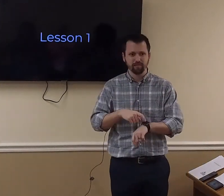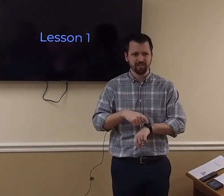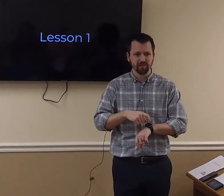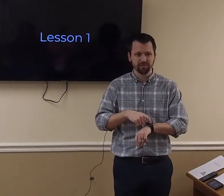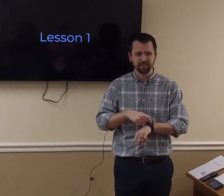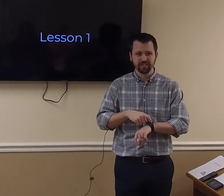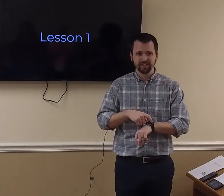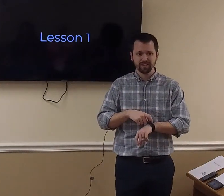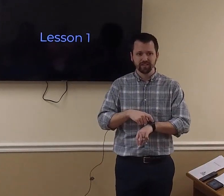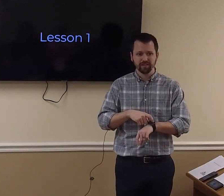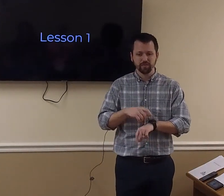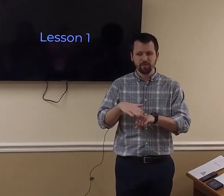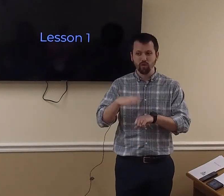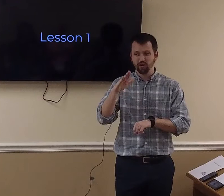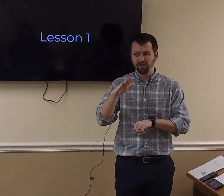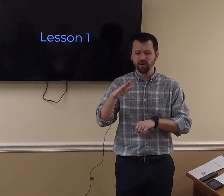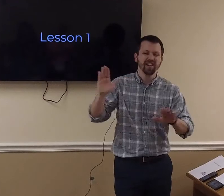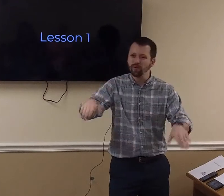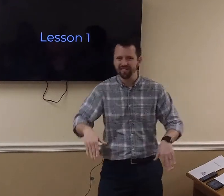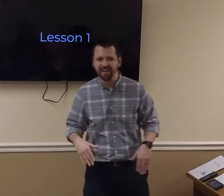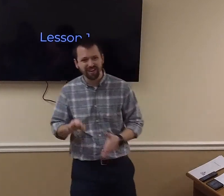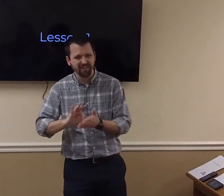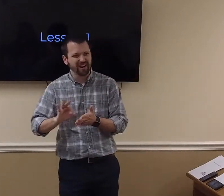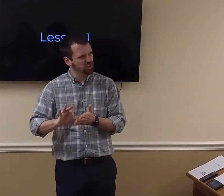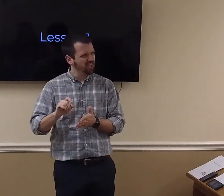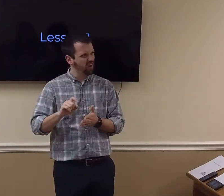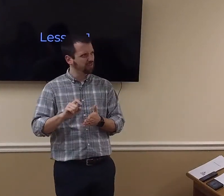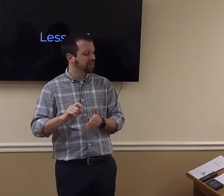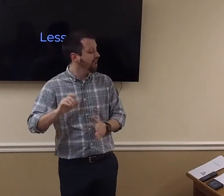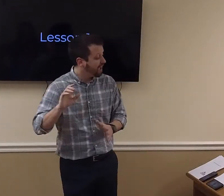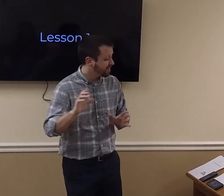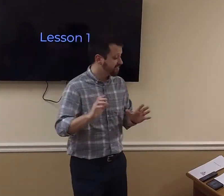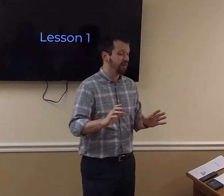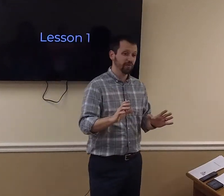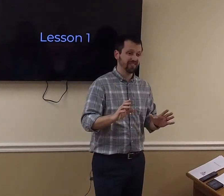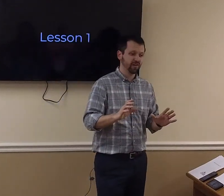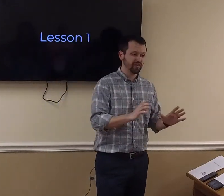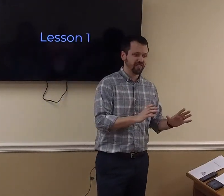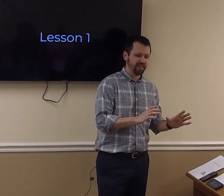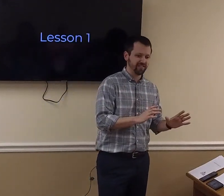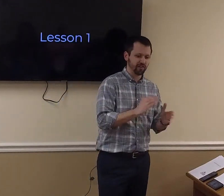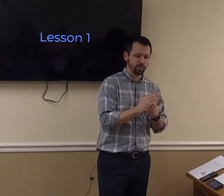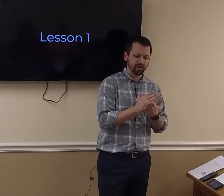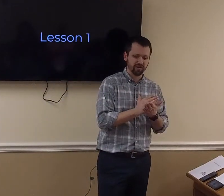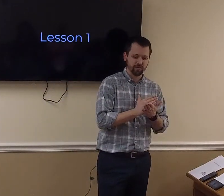So maybe over. So anyways, I haven't counted. I should. So those are how the lessons are going to work,